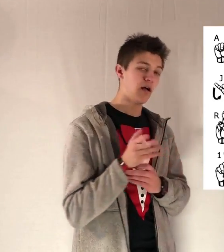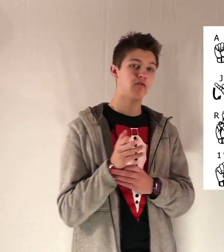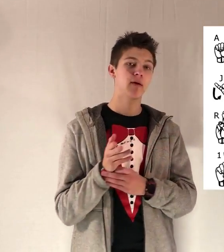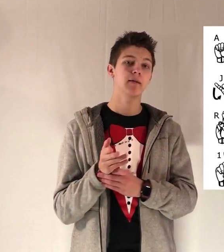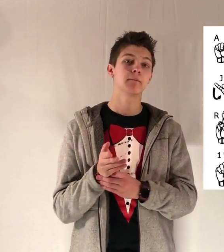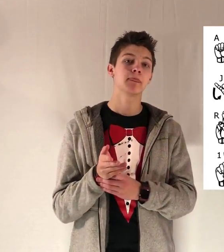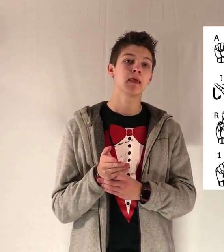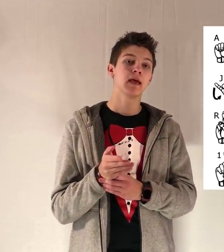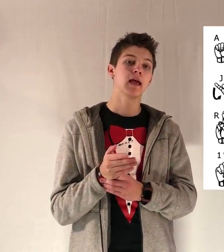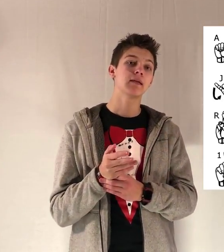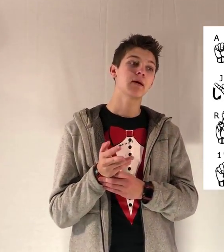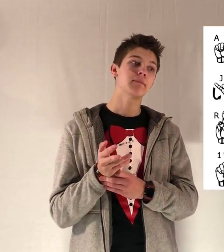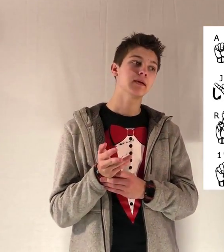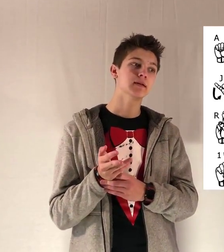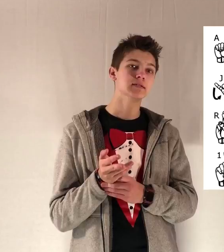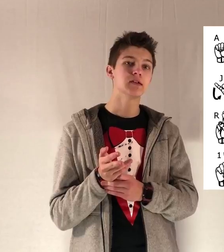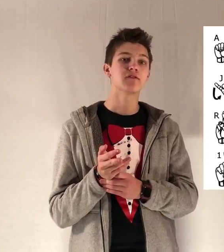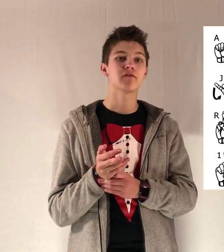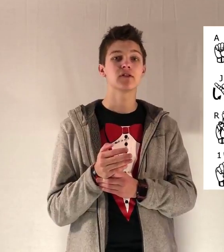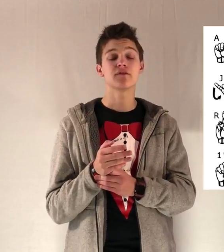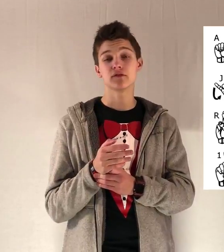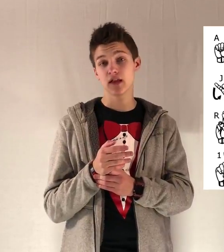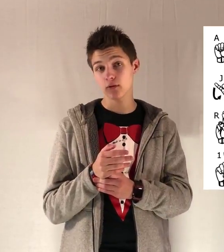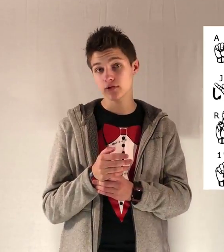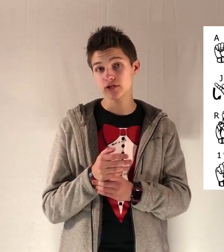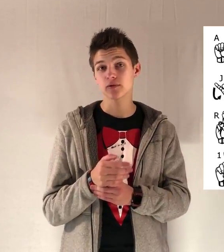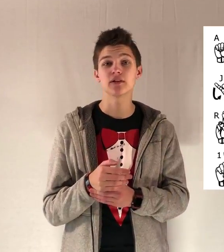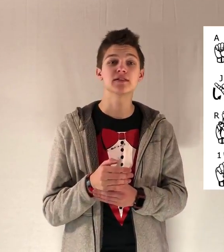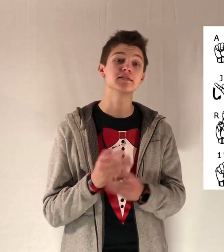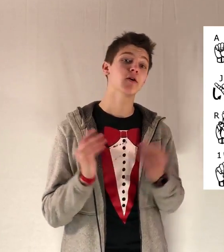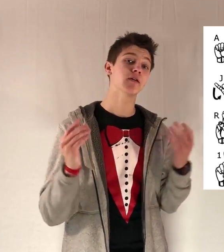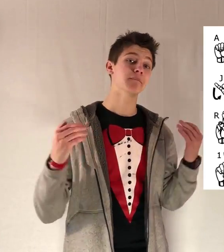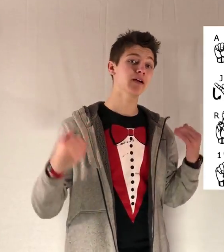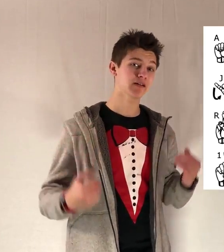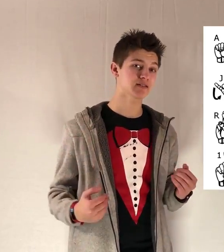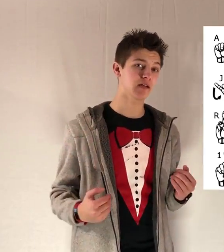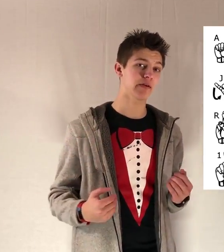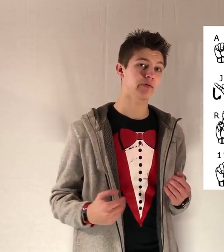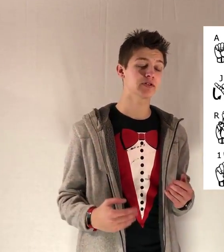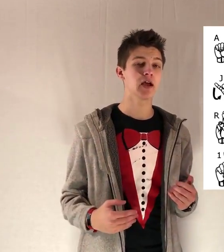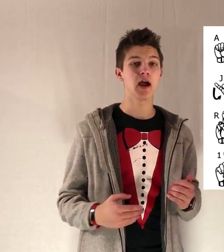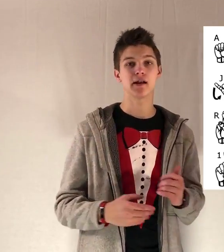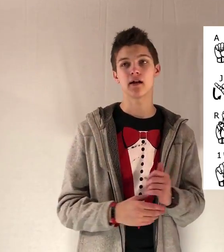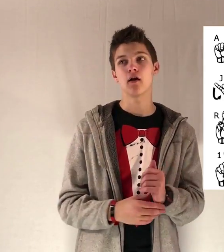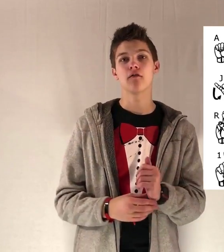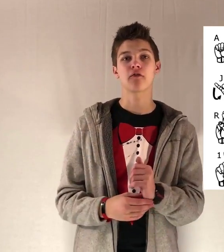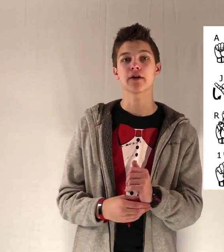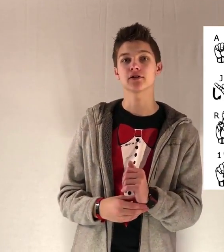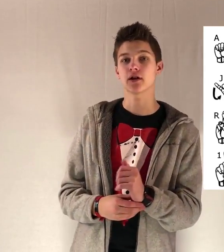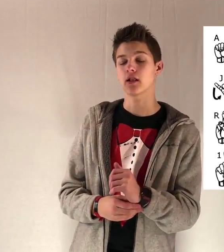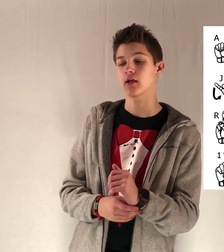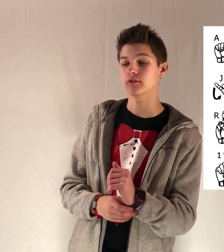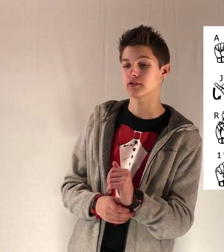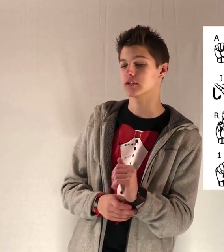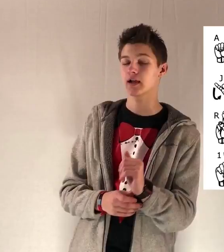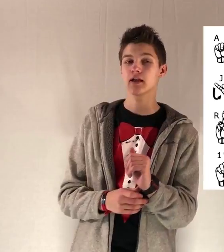alphabet, and it might be different for different languages, why this is called American Sign Language and not French Sign Language, because I can't